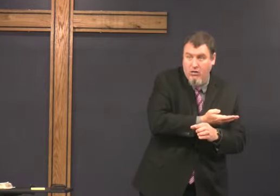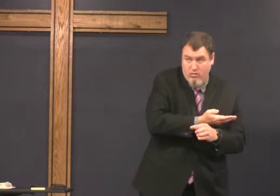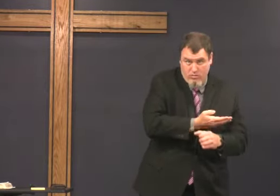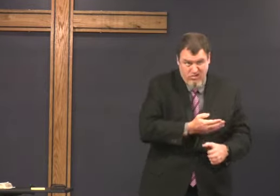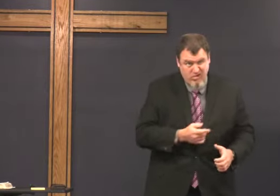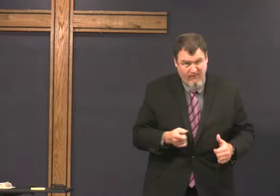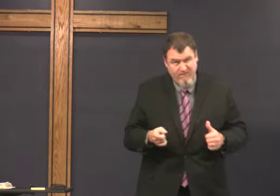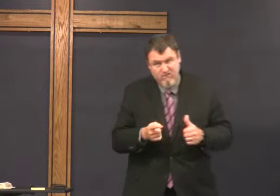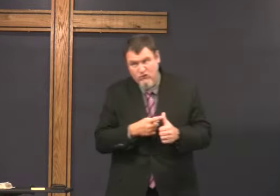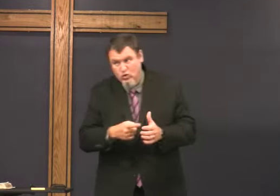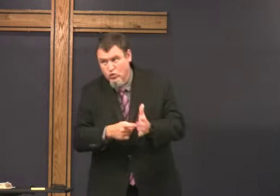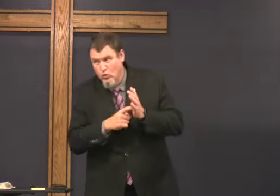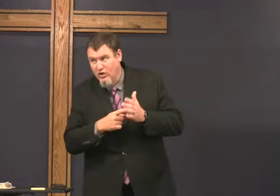It's when, and then you cut it off.